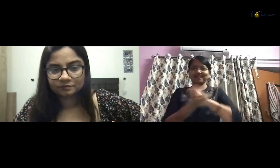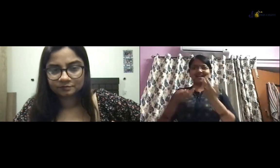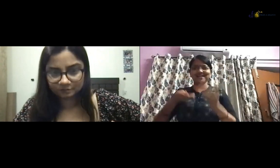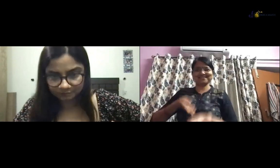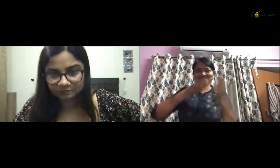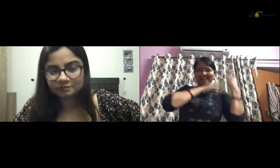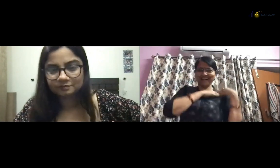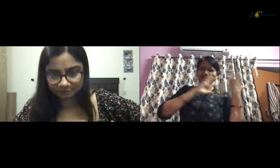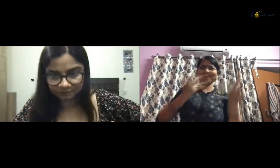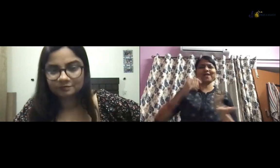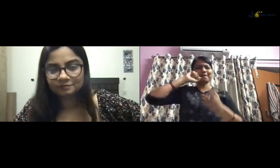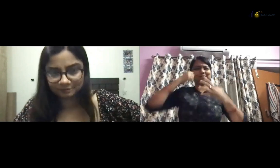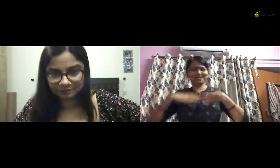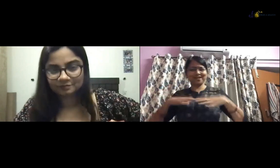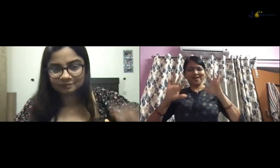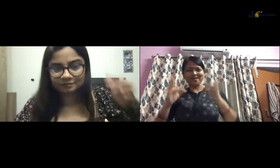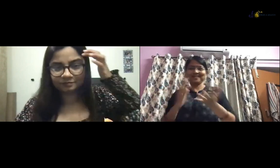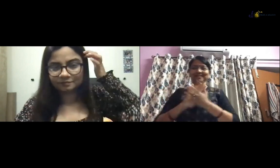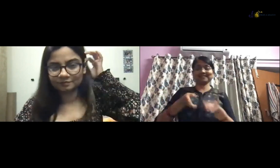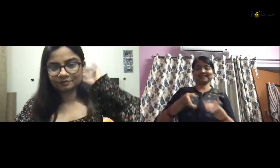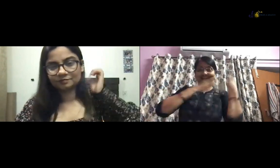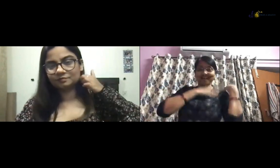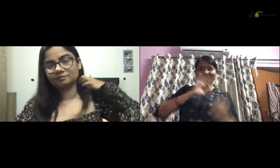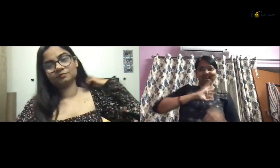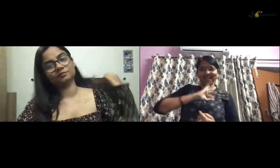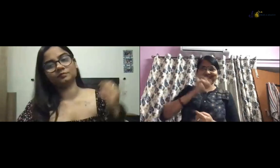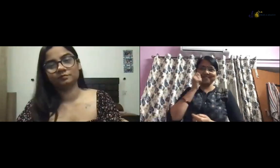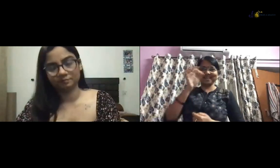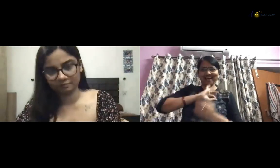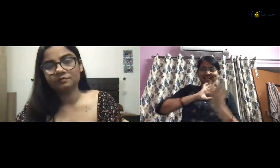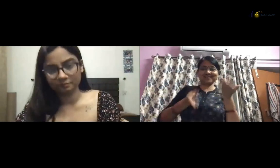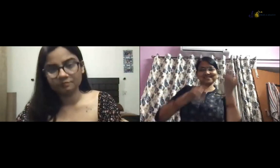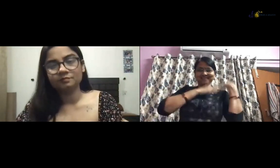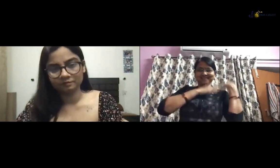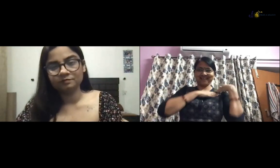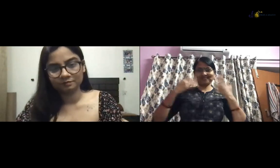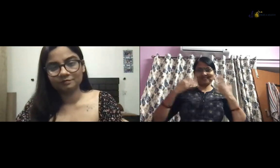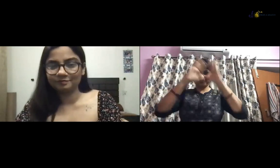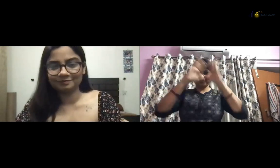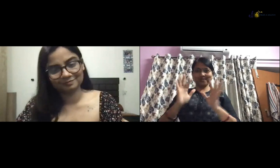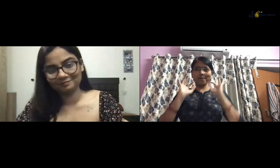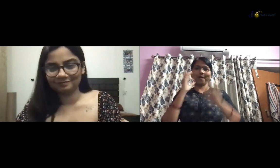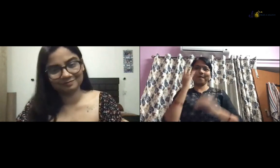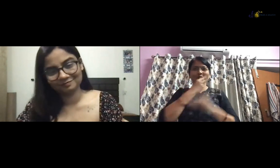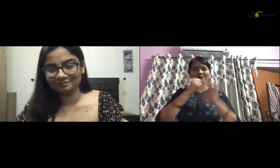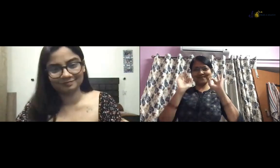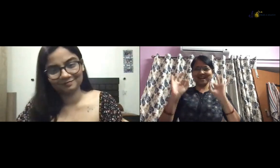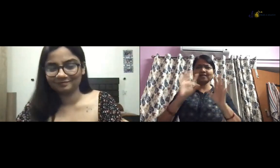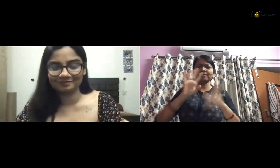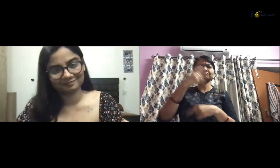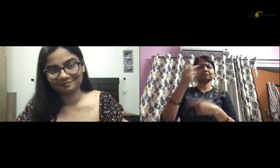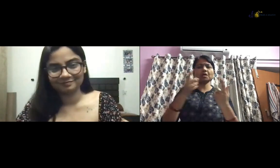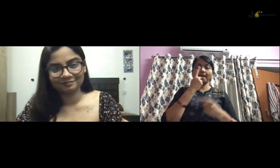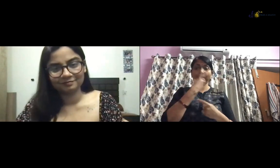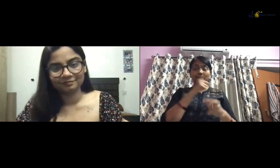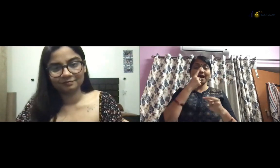So when I got married, after that we have to wear sari and suit. In family, when you get